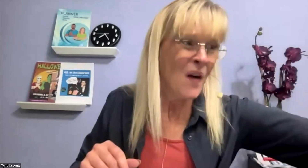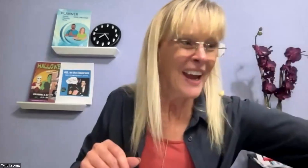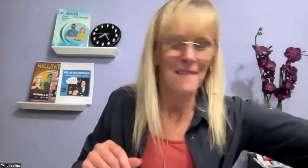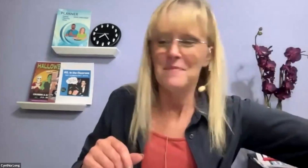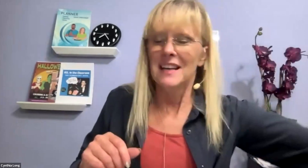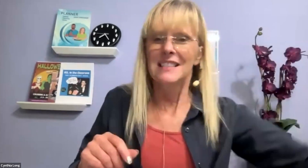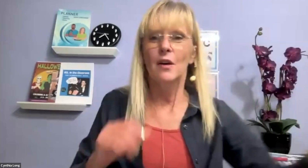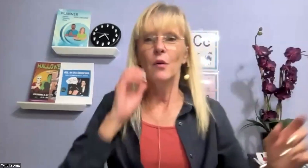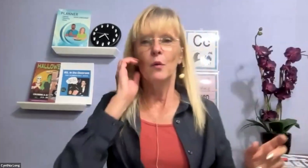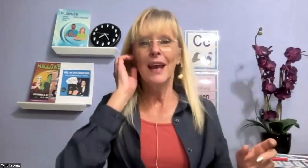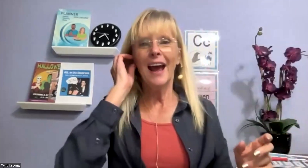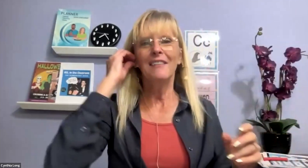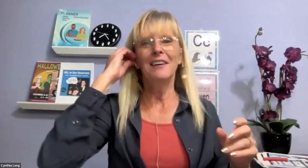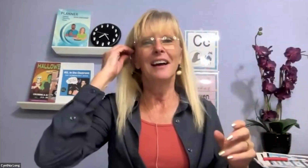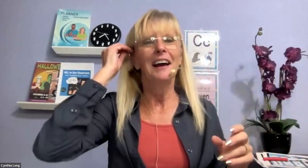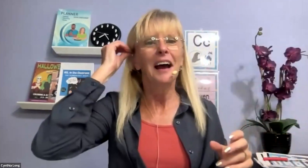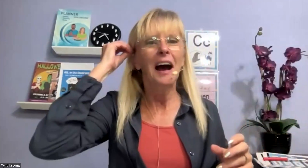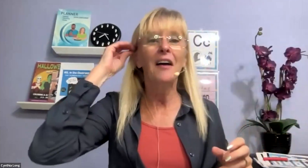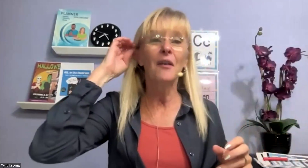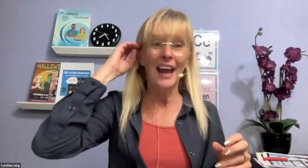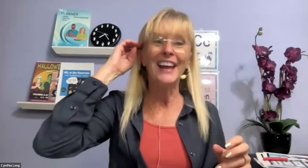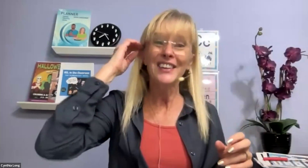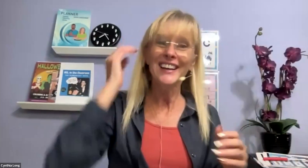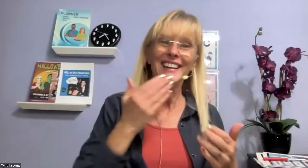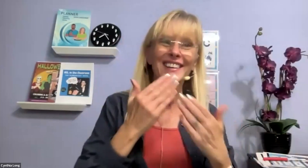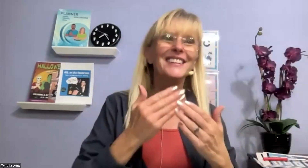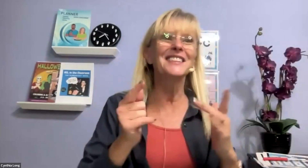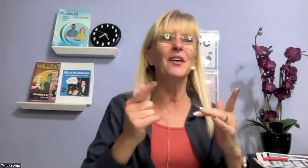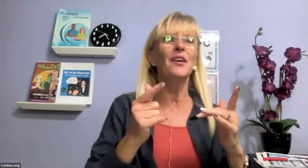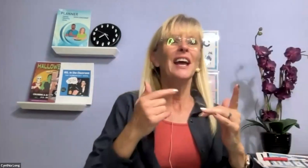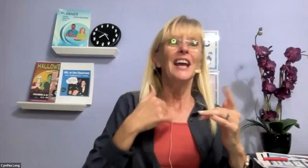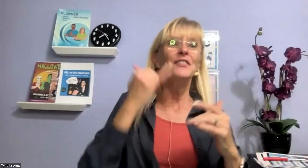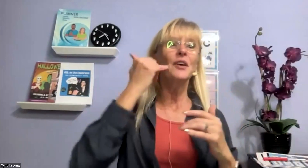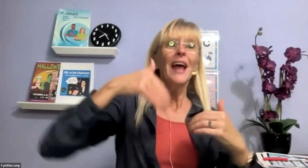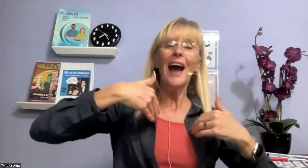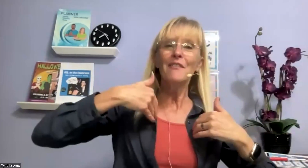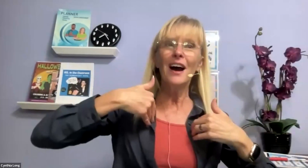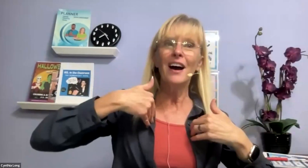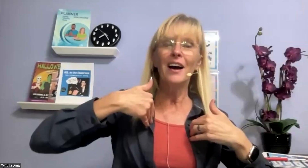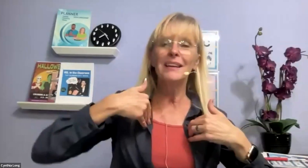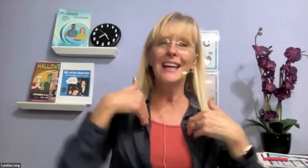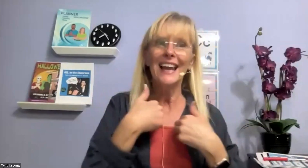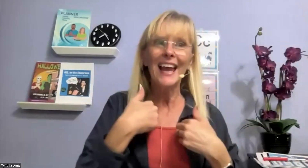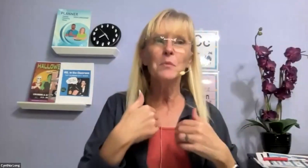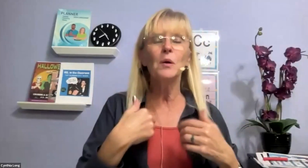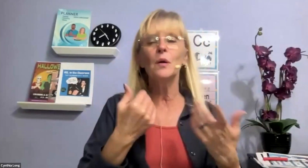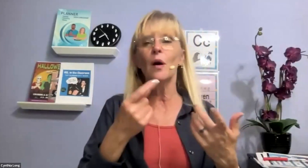Okay. So we have, oh, okay, good. So if you don't have like an animal